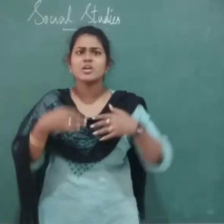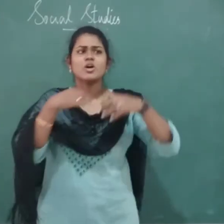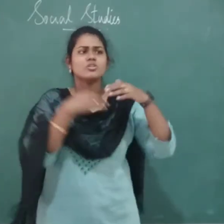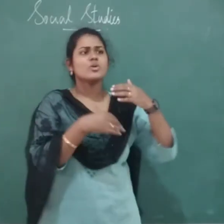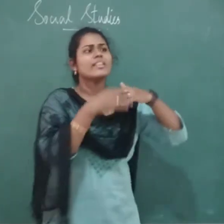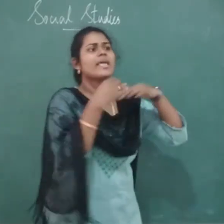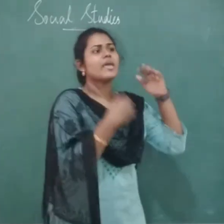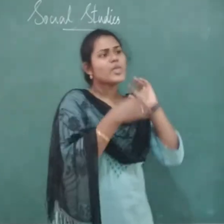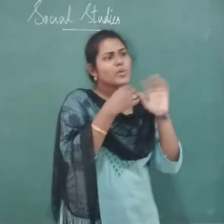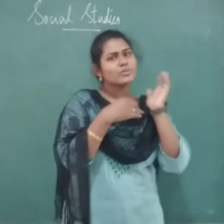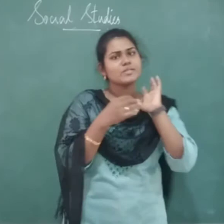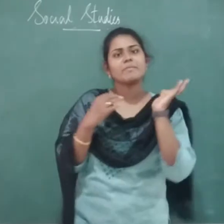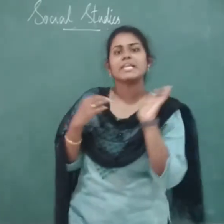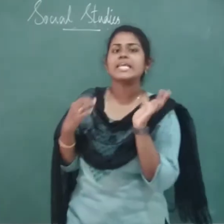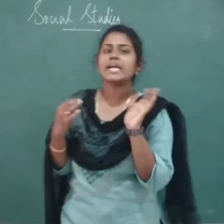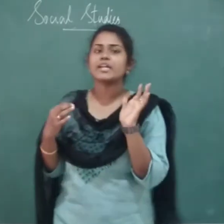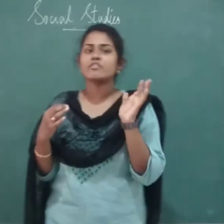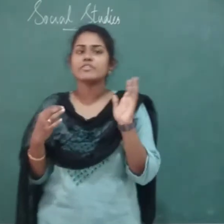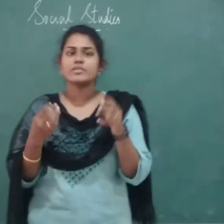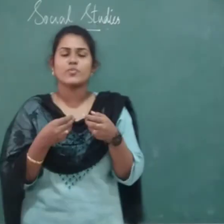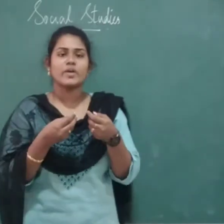so they used many kind of things for like